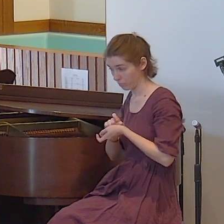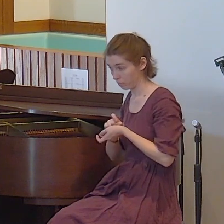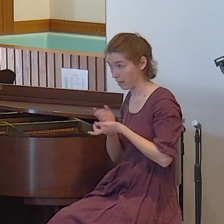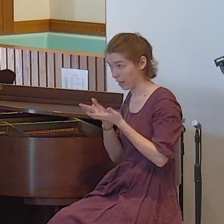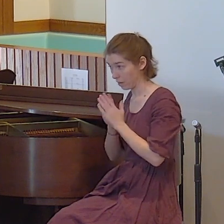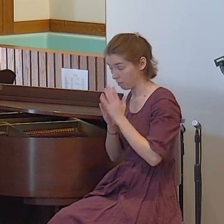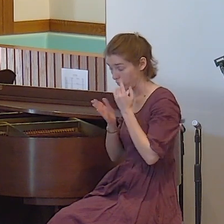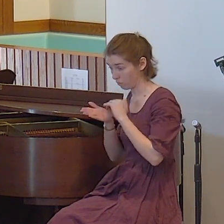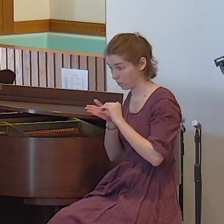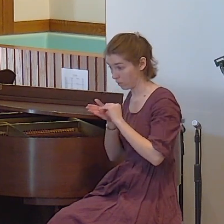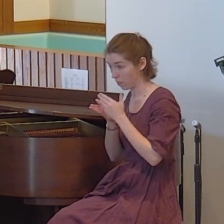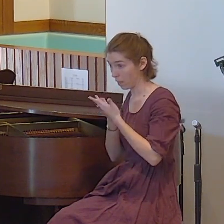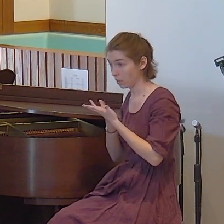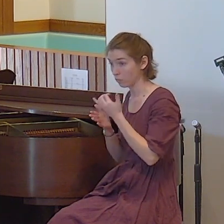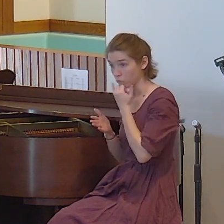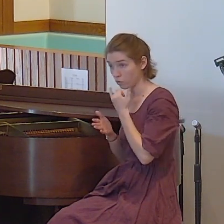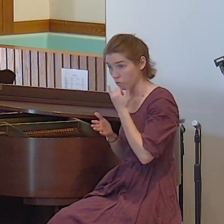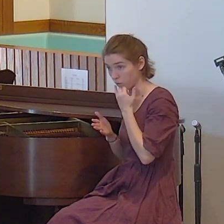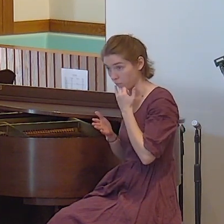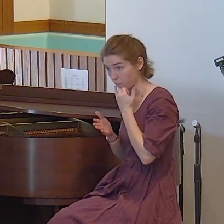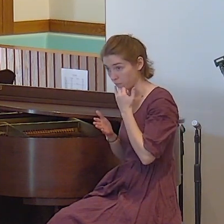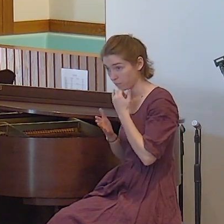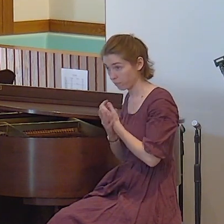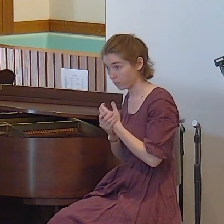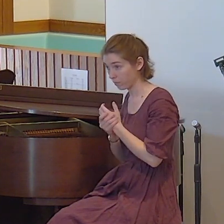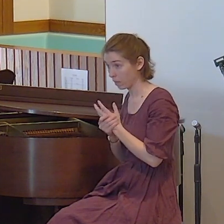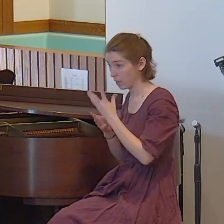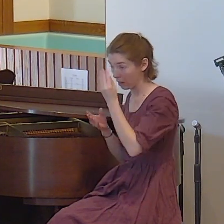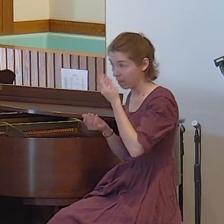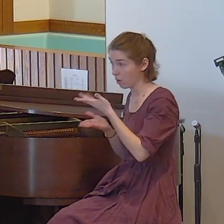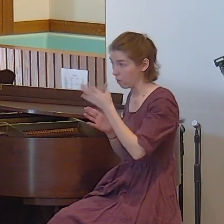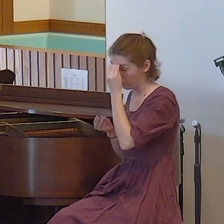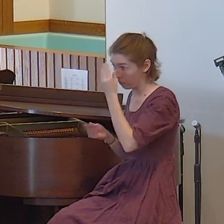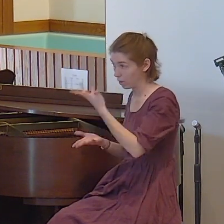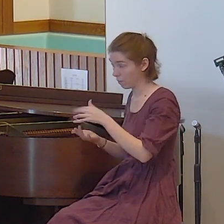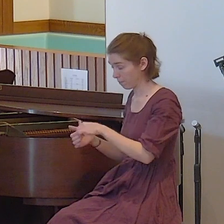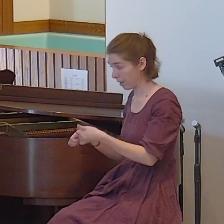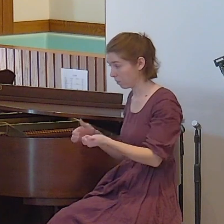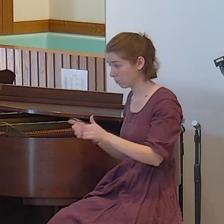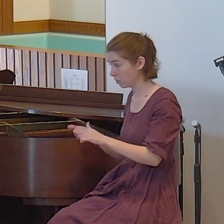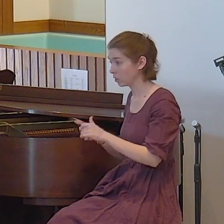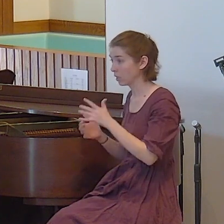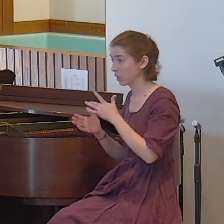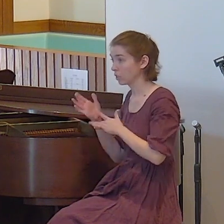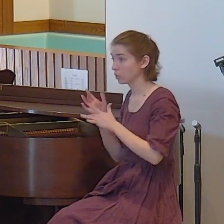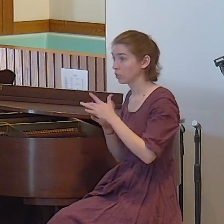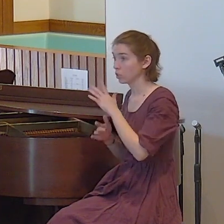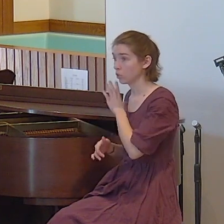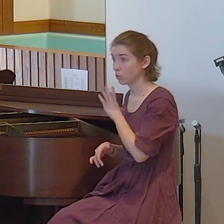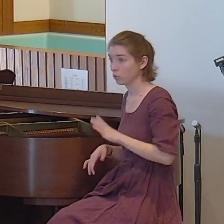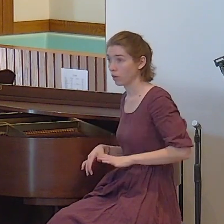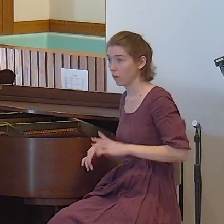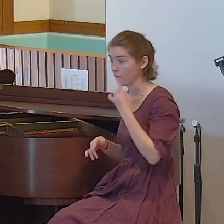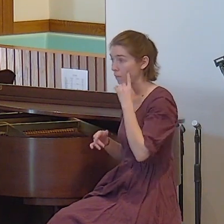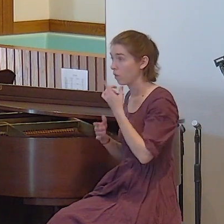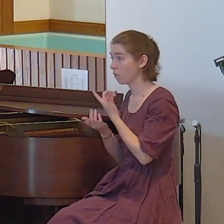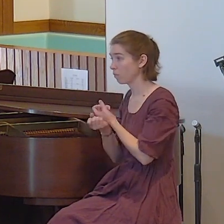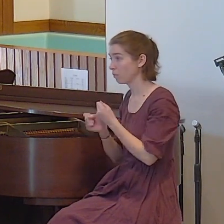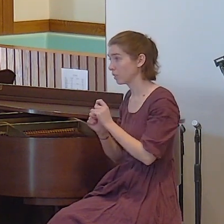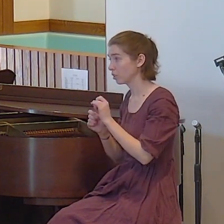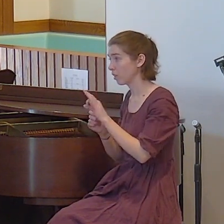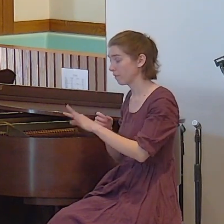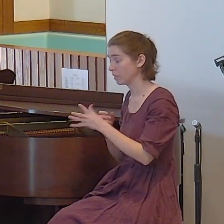Ask for forgiveness for what you've done wrong. And let every one of you be baptized in the name of Jesus Christ for the remission of